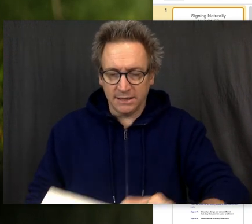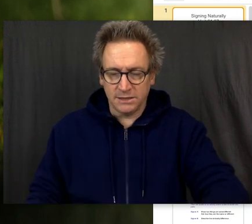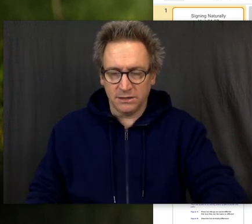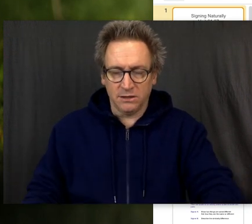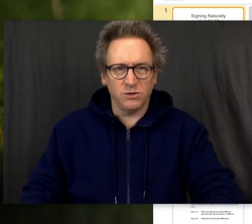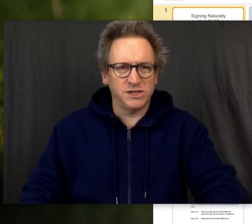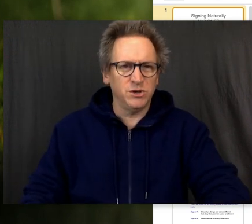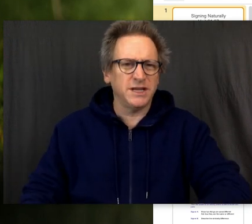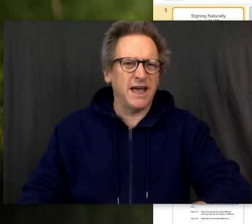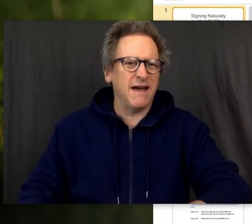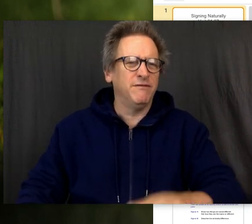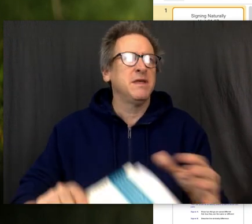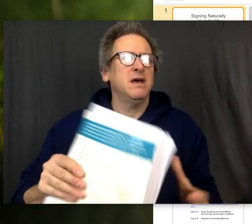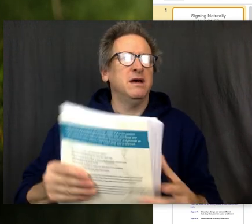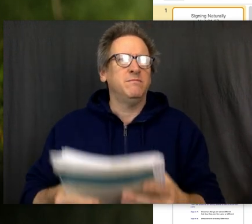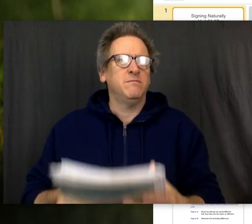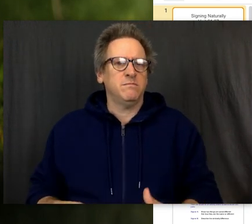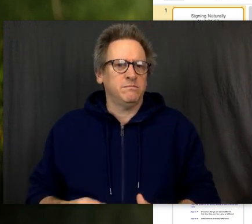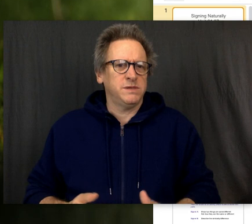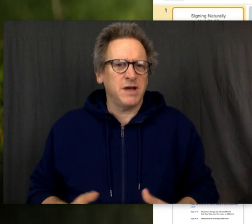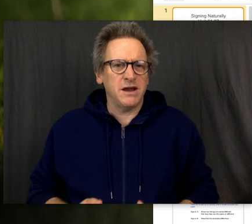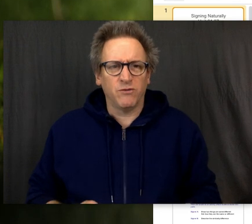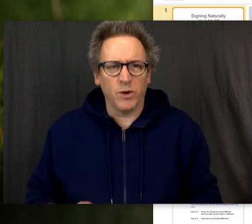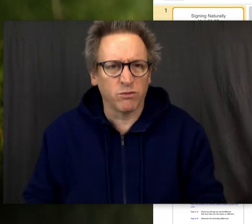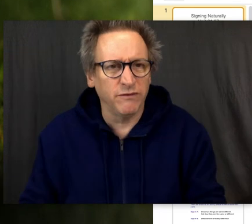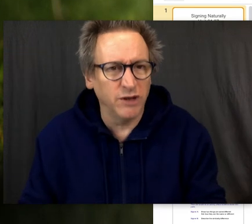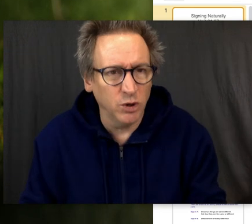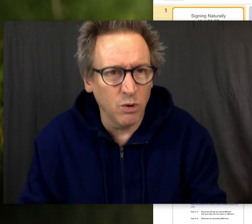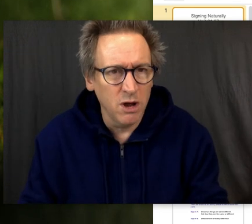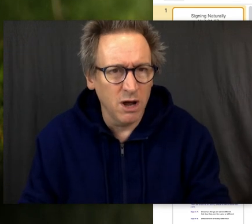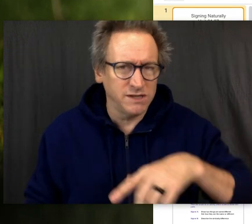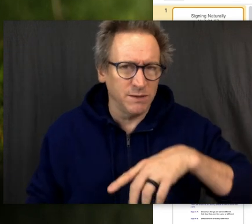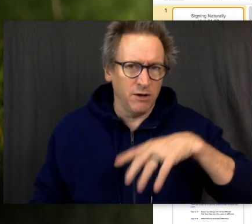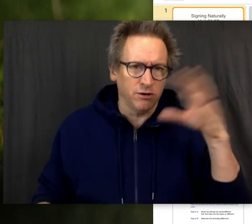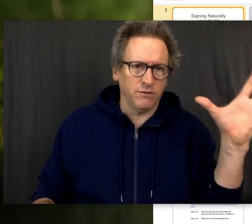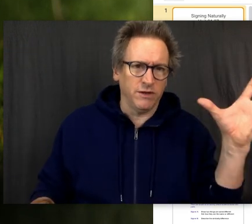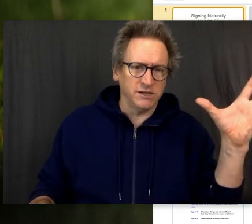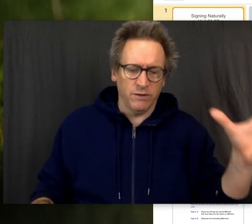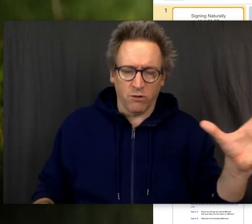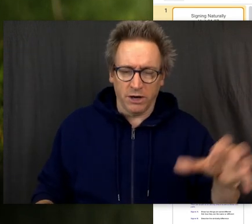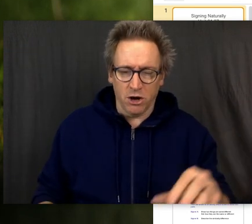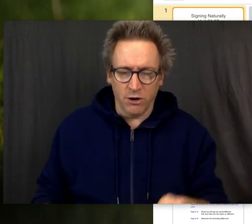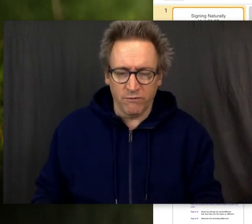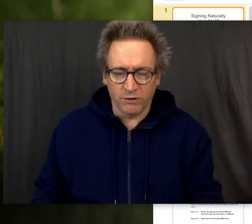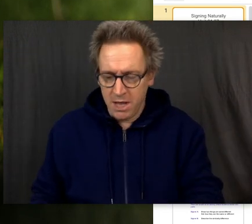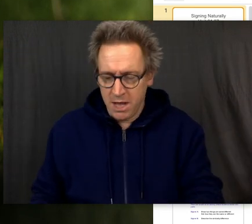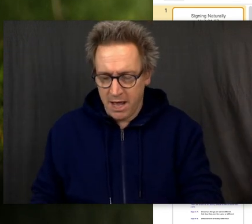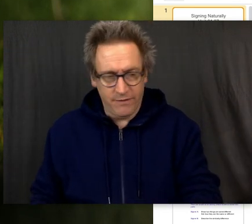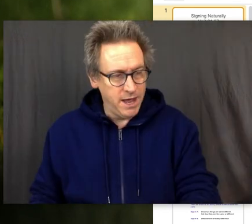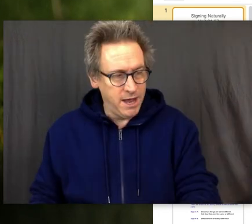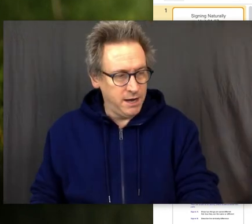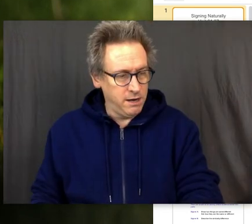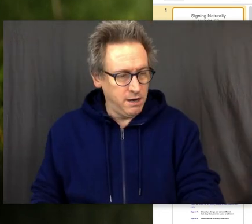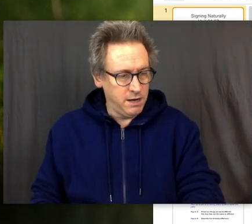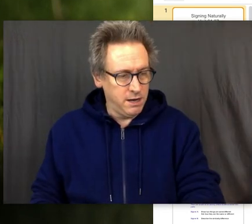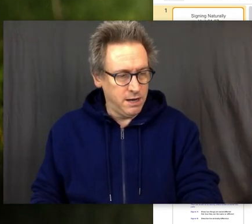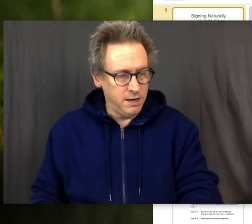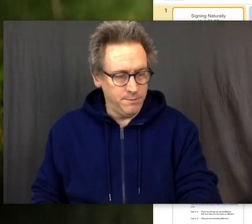And those usually have some kind of quick review of some other things that we've already gone over, and